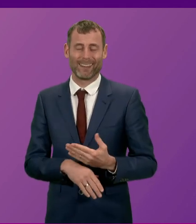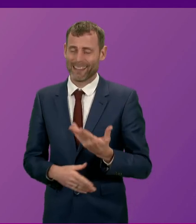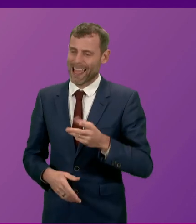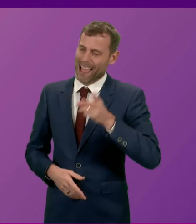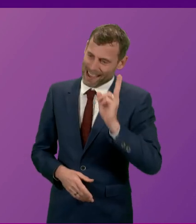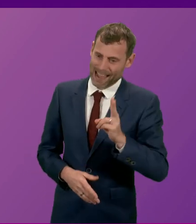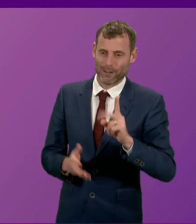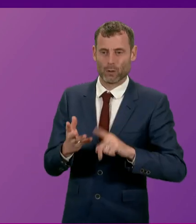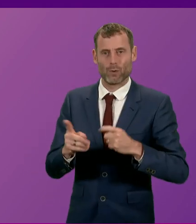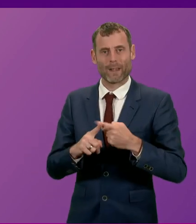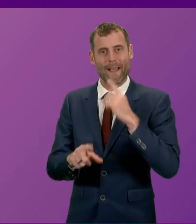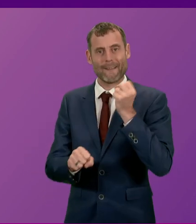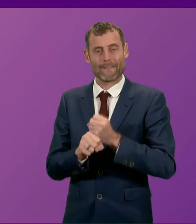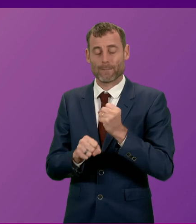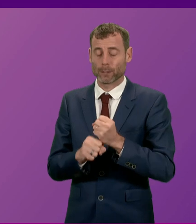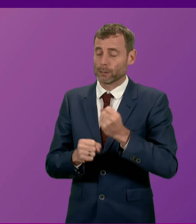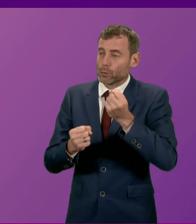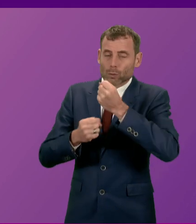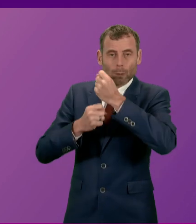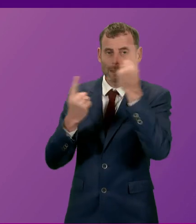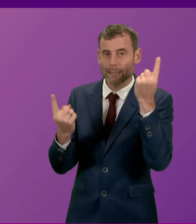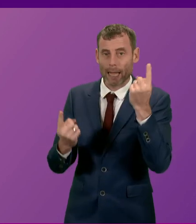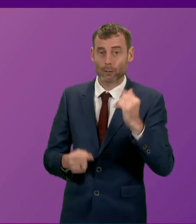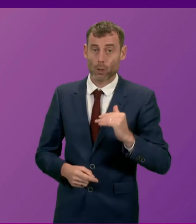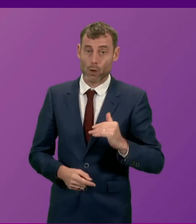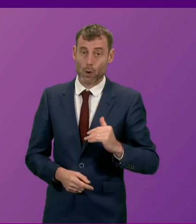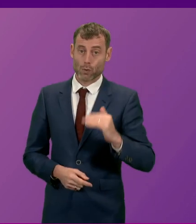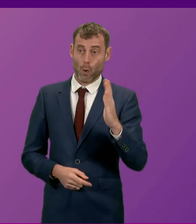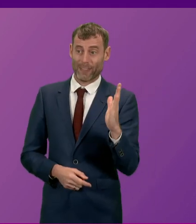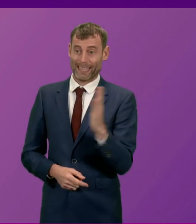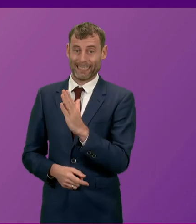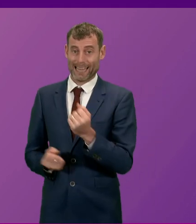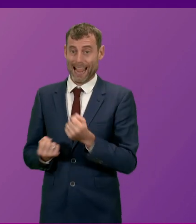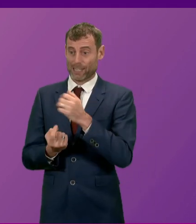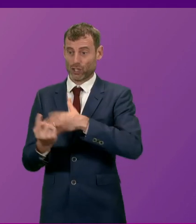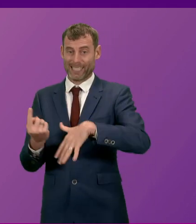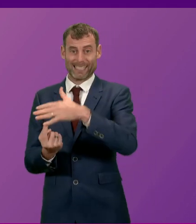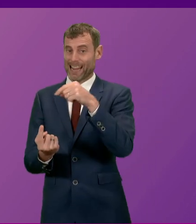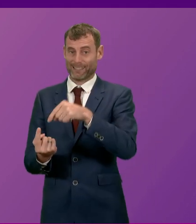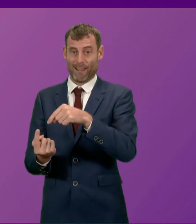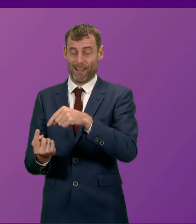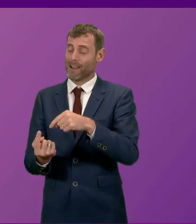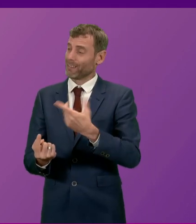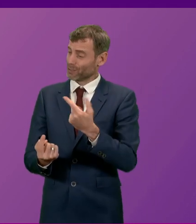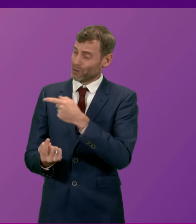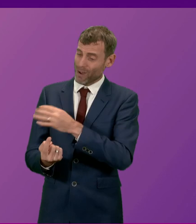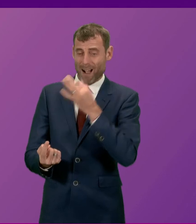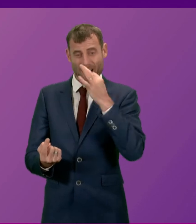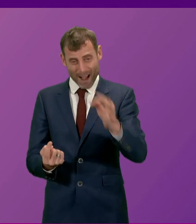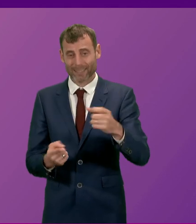to understand the energy sector in the North East? And will he call on Keir Starmer